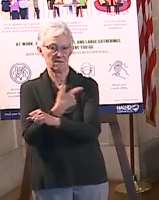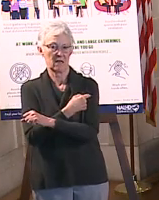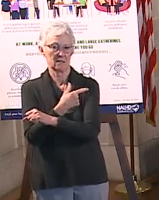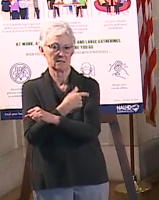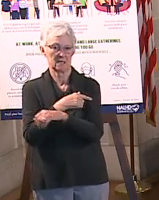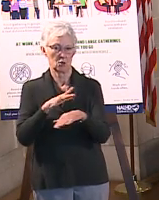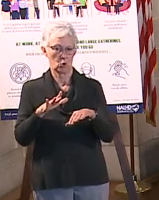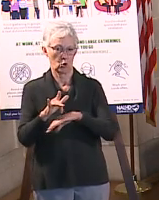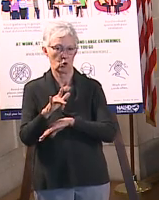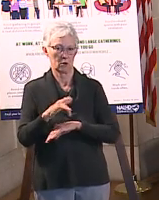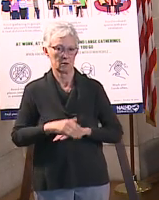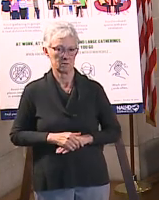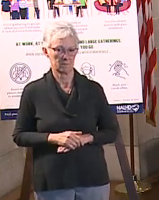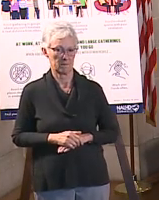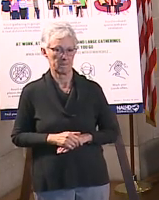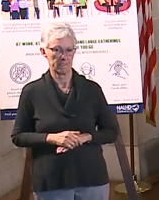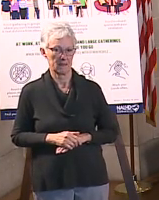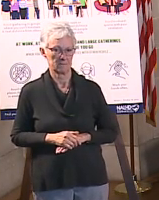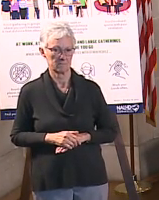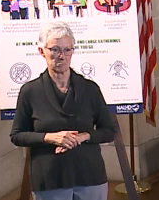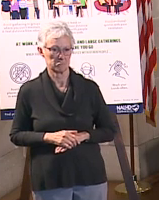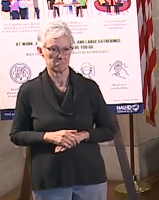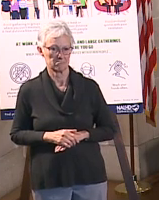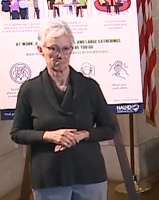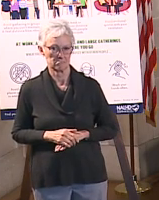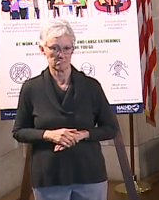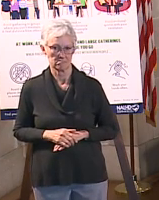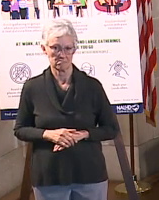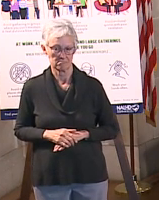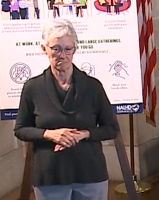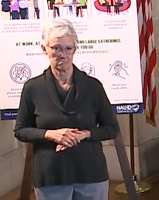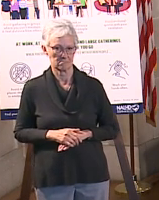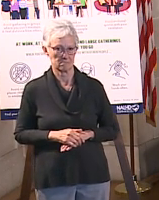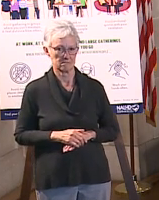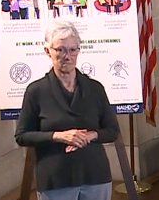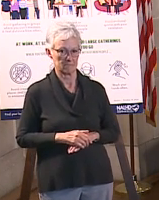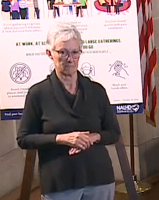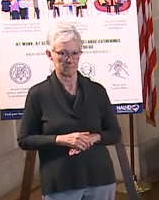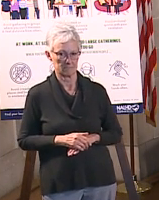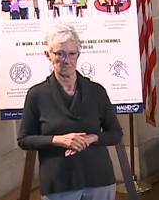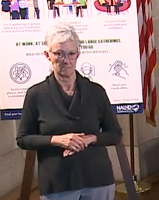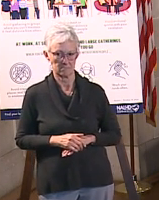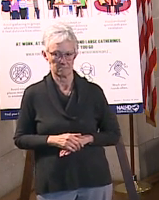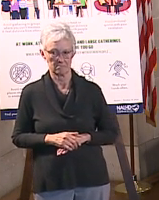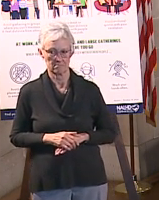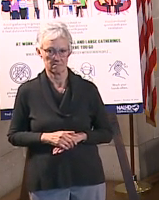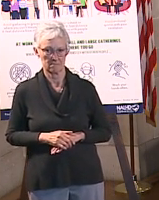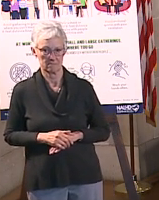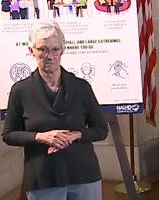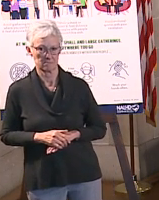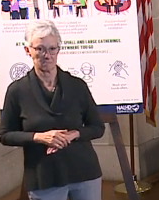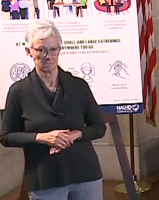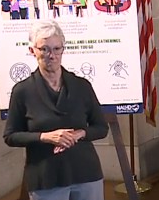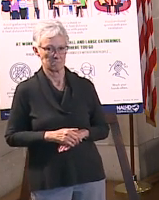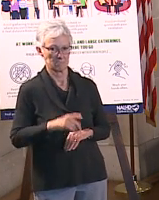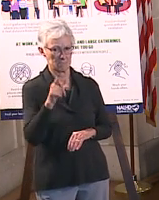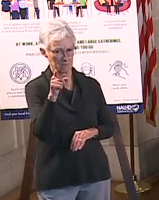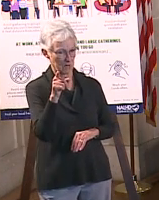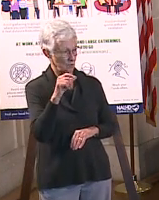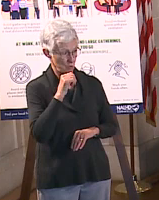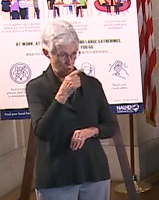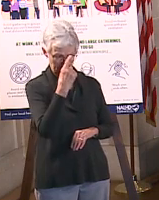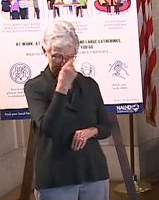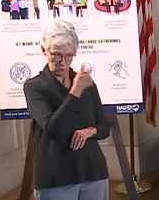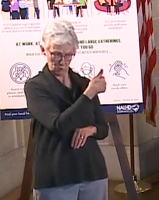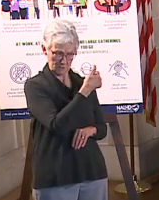prioritized. But you don't think just being a leader in itself would jump the line and make you more of an essential? Yeah,